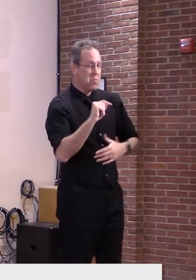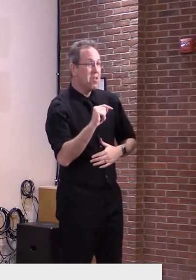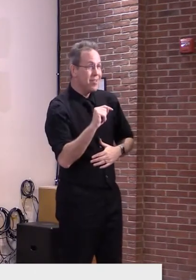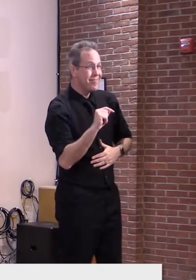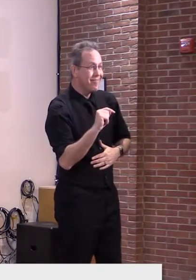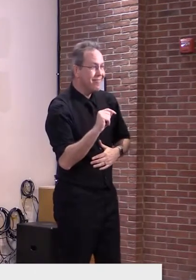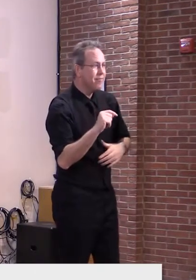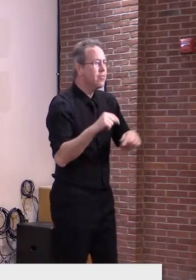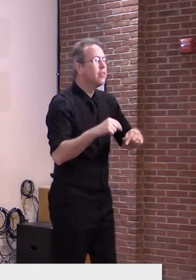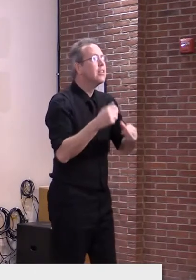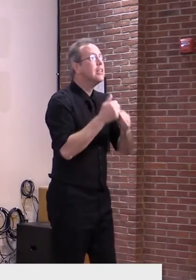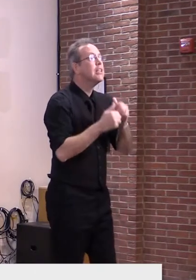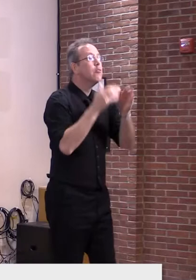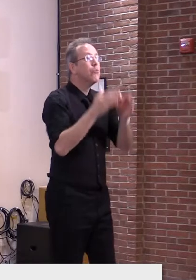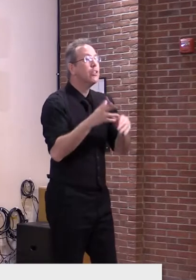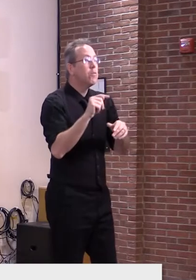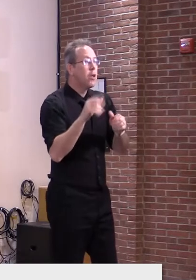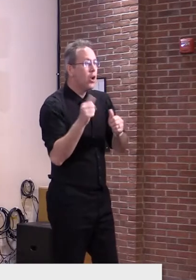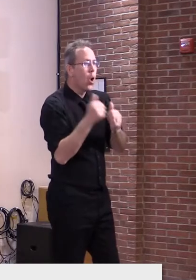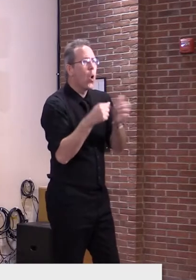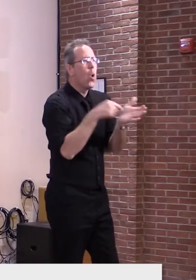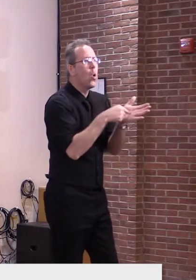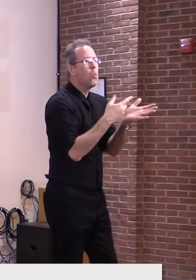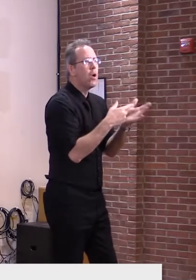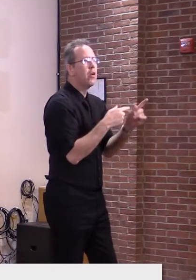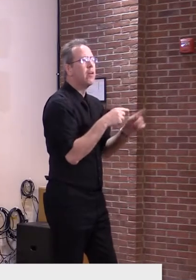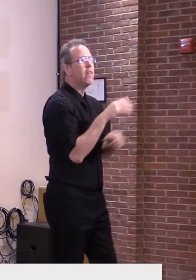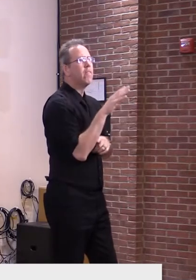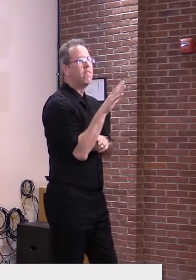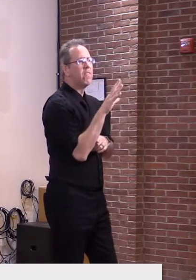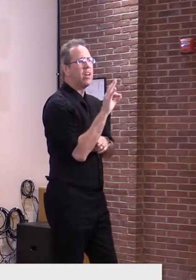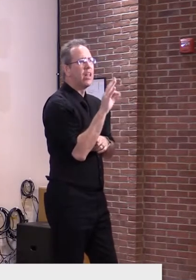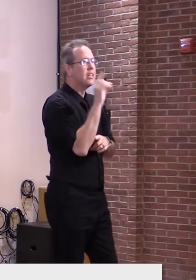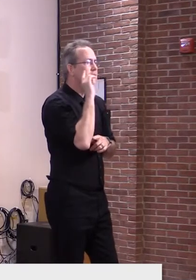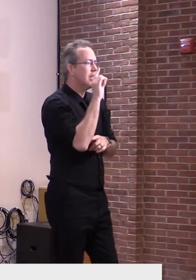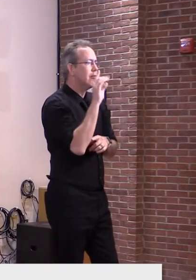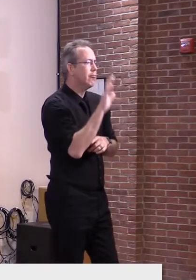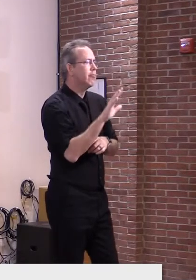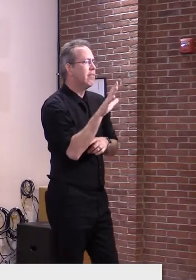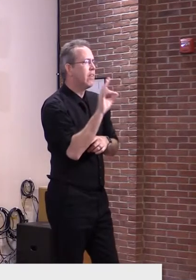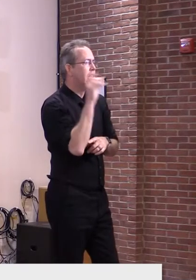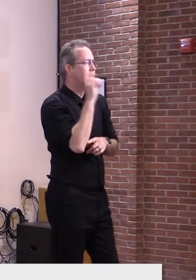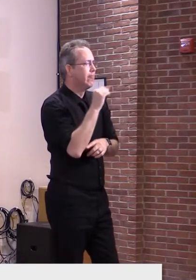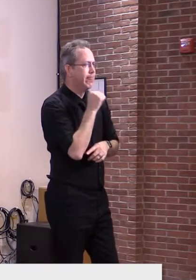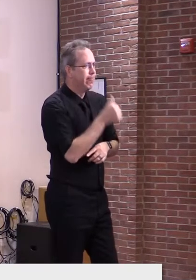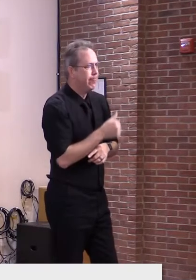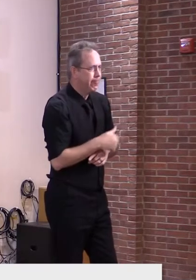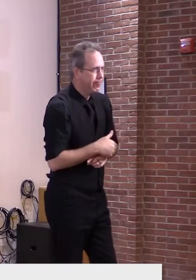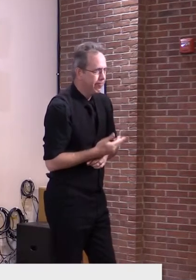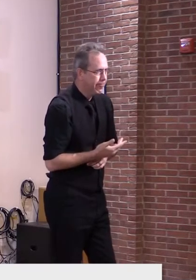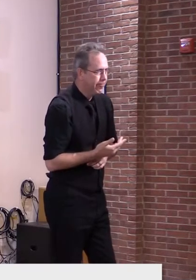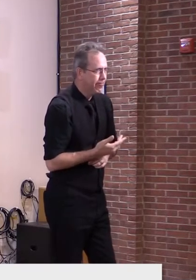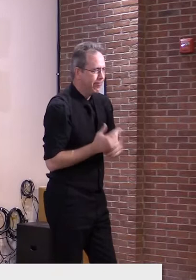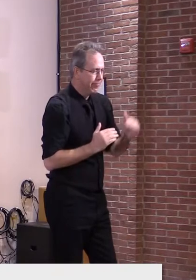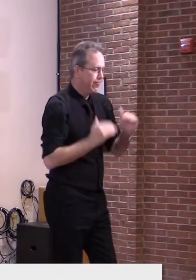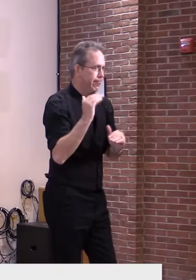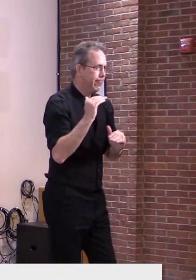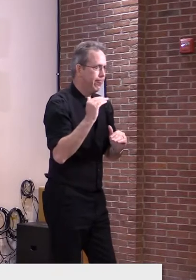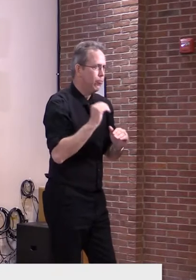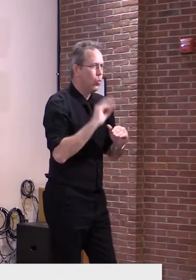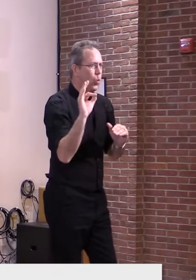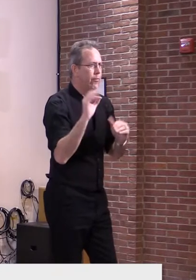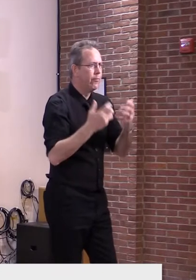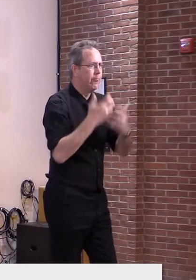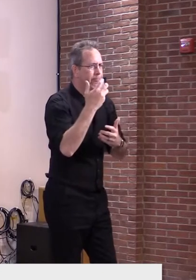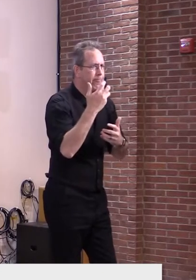dollar that they were owed. And that's significant. So we're way overfunded, underfunded, excuse me.